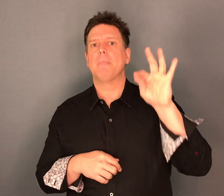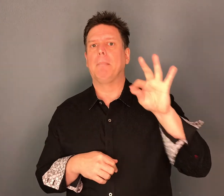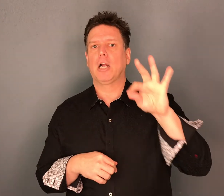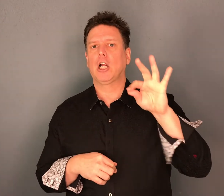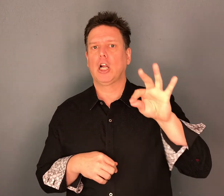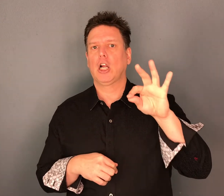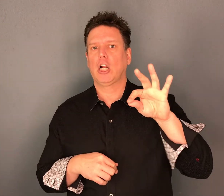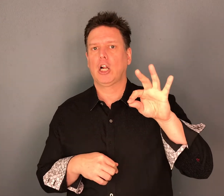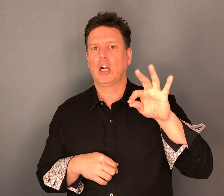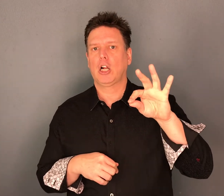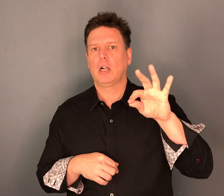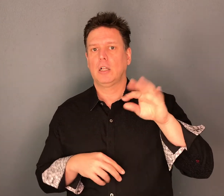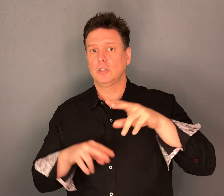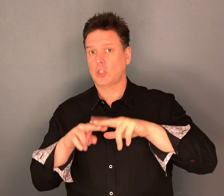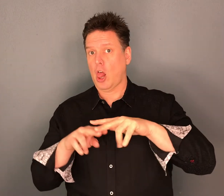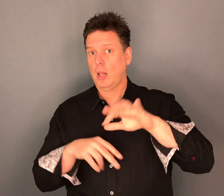Salt, pepper.